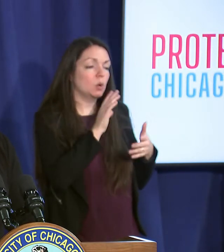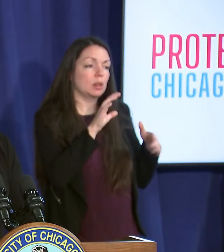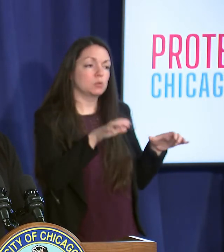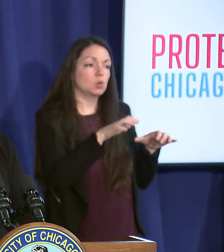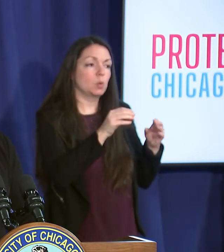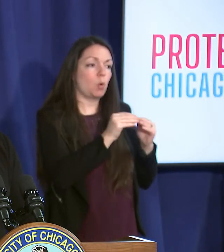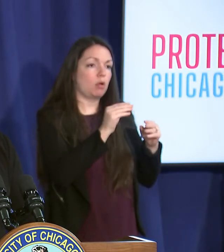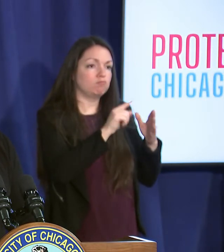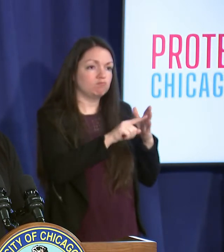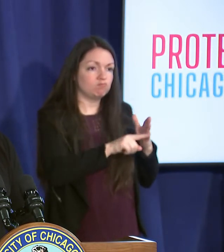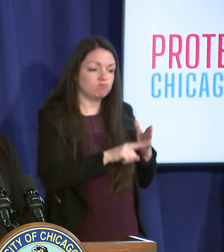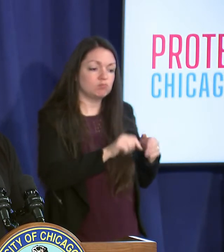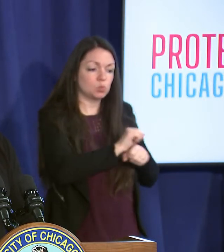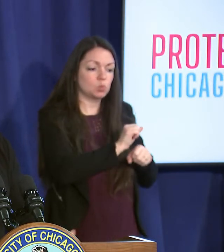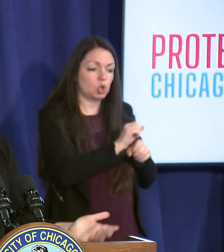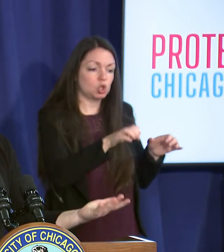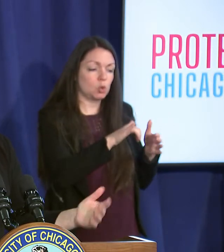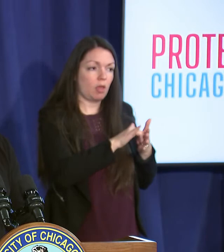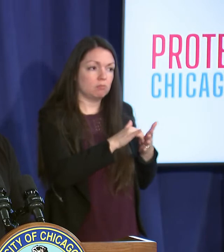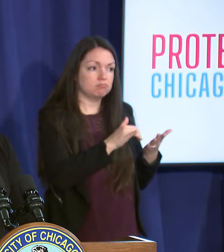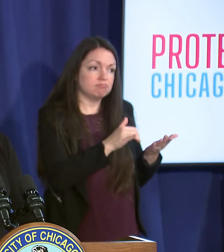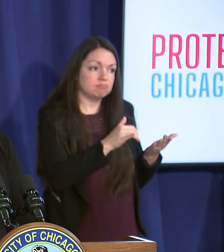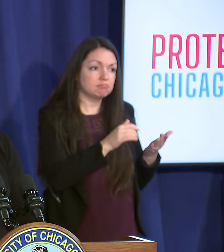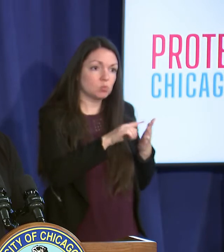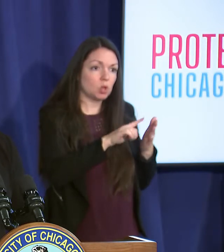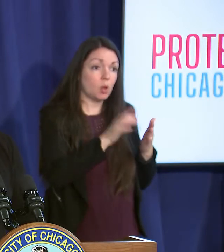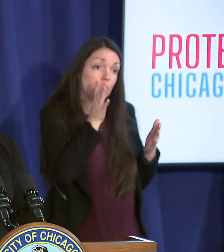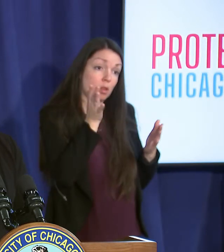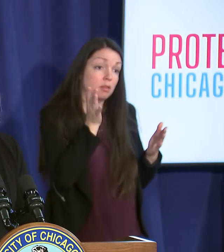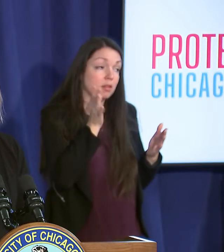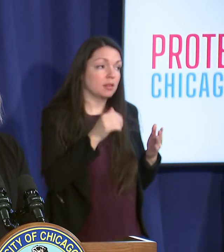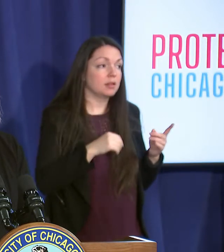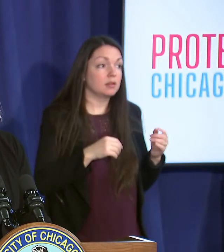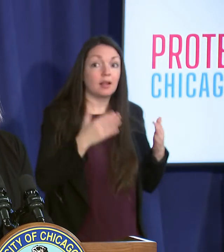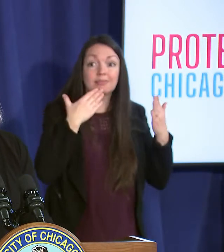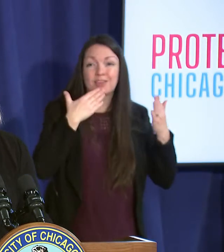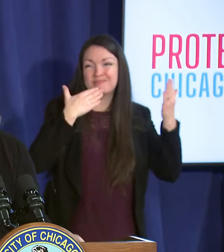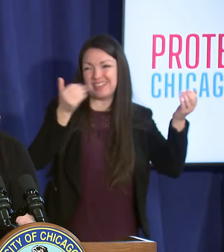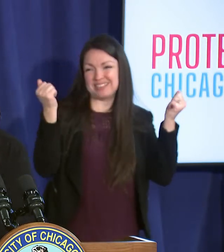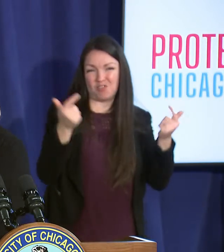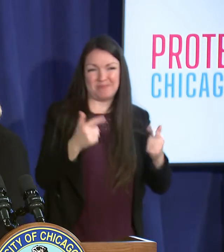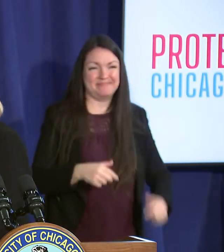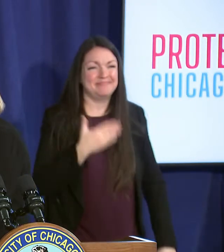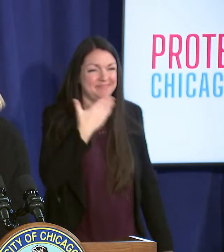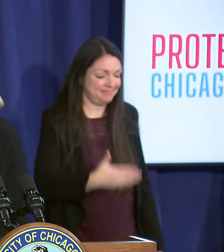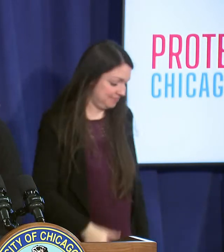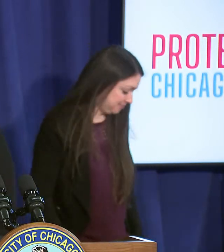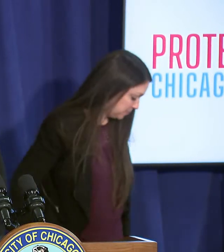do there in terms of looking at it, but we are looking at it. Thank you. All right, thank you, everyone. Yep. Thank you.